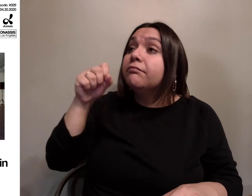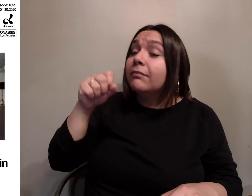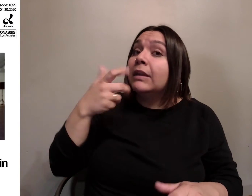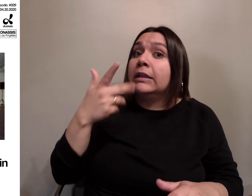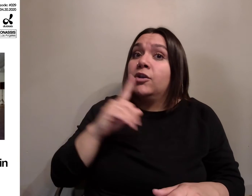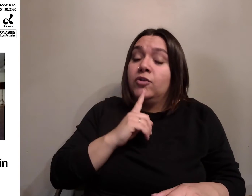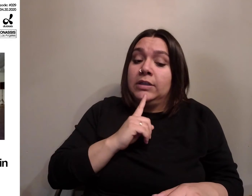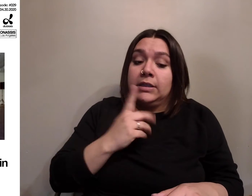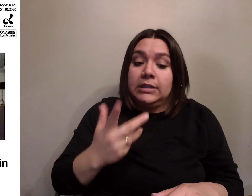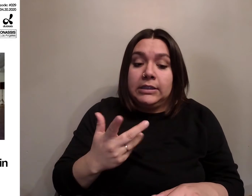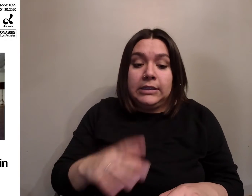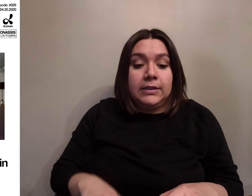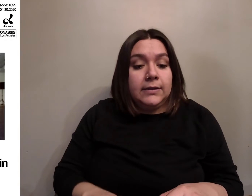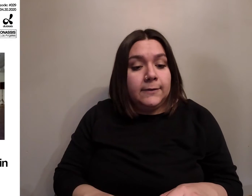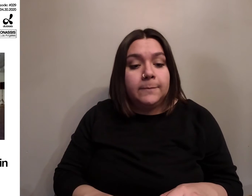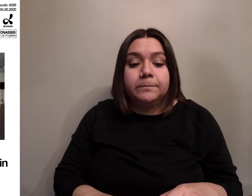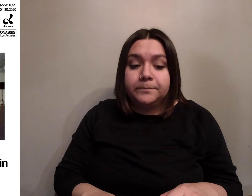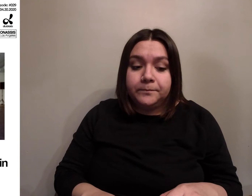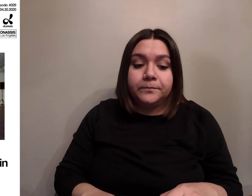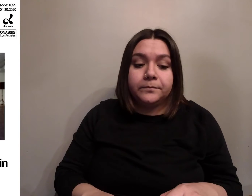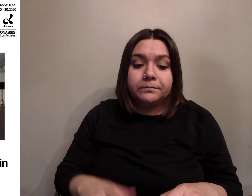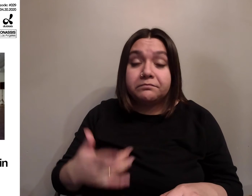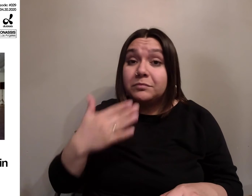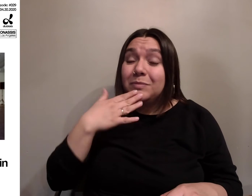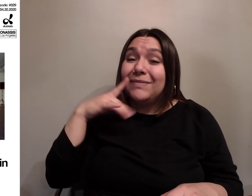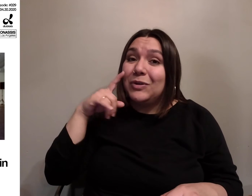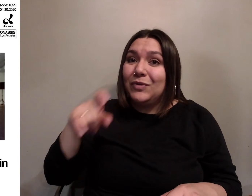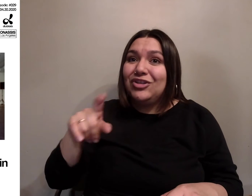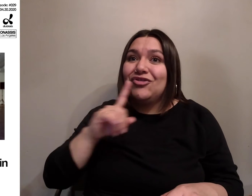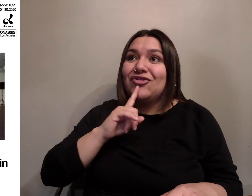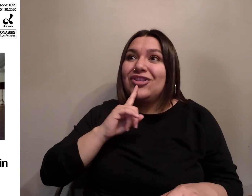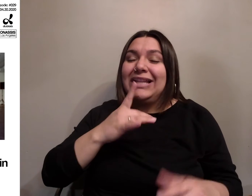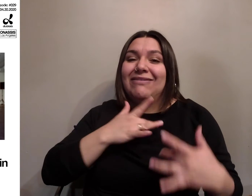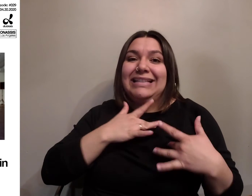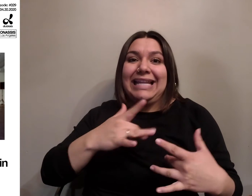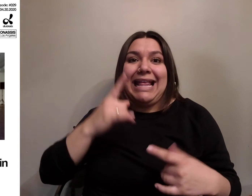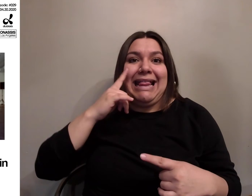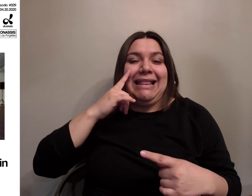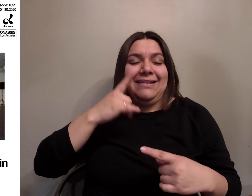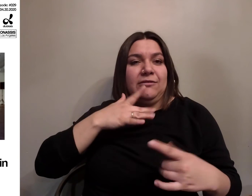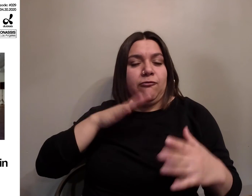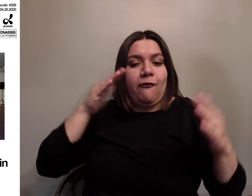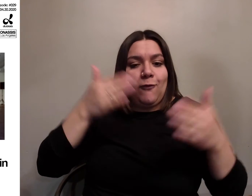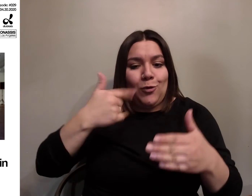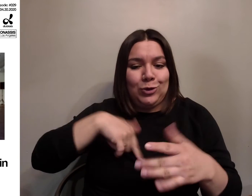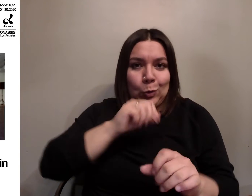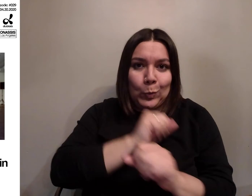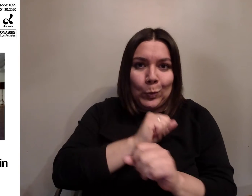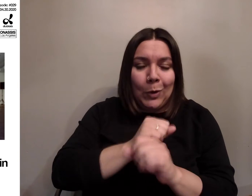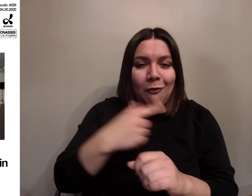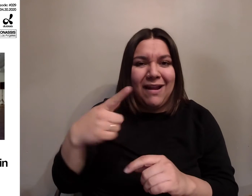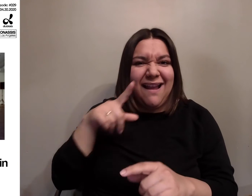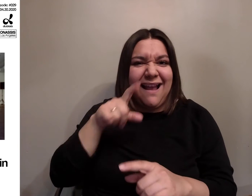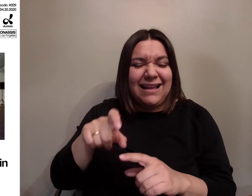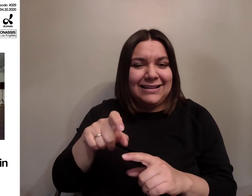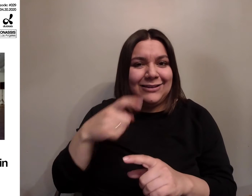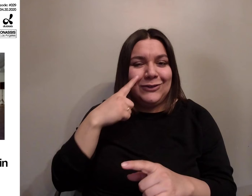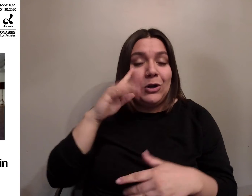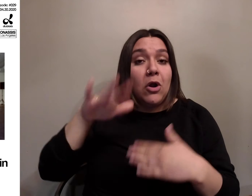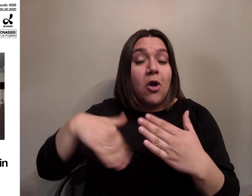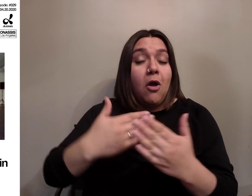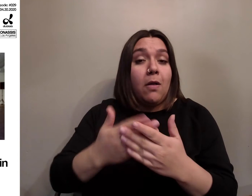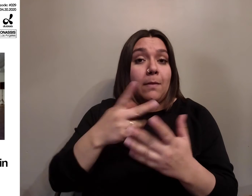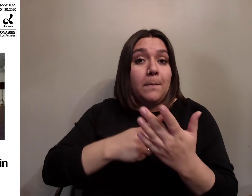a very complex question that requires an entire active